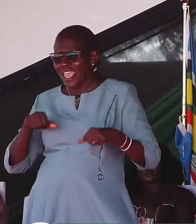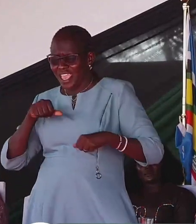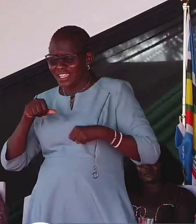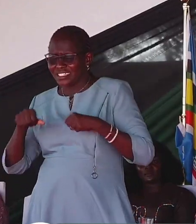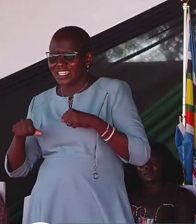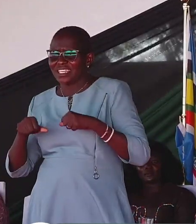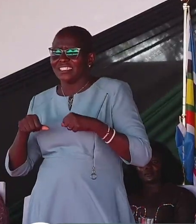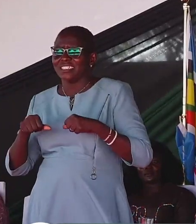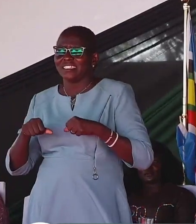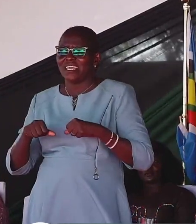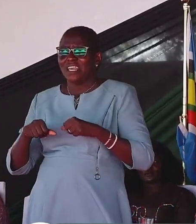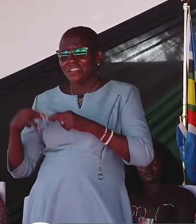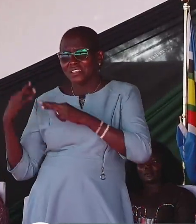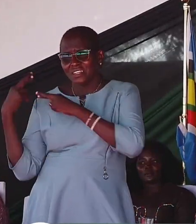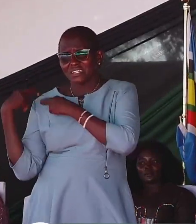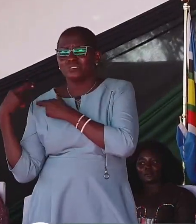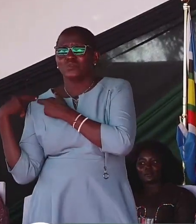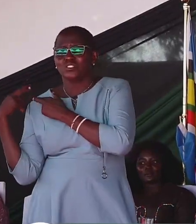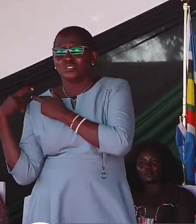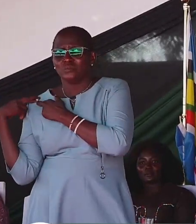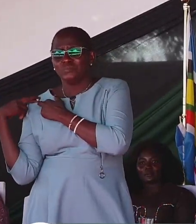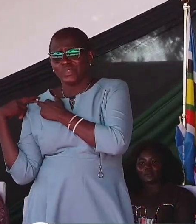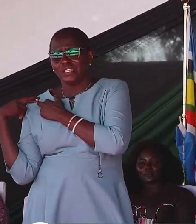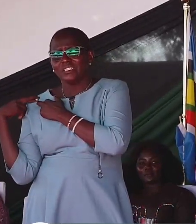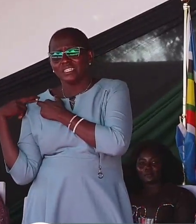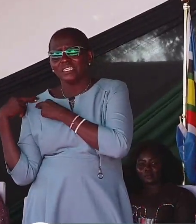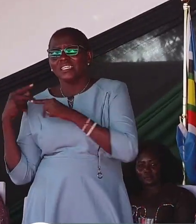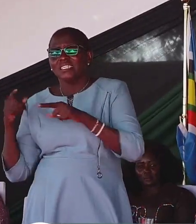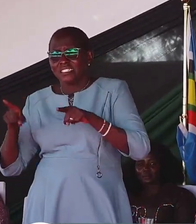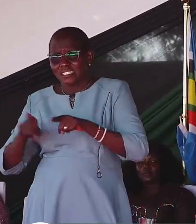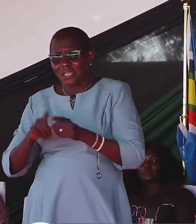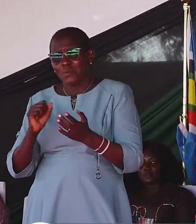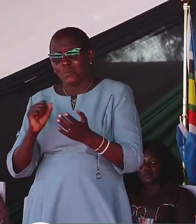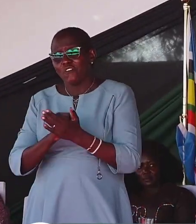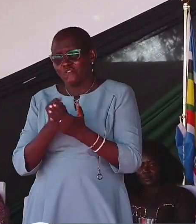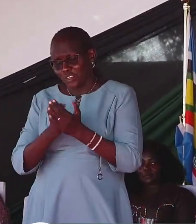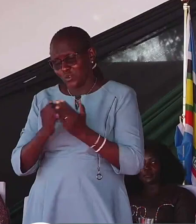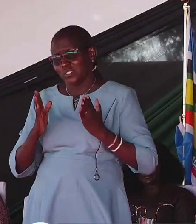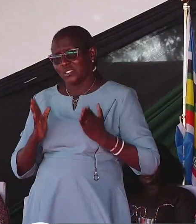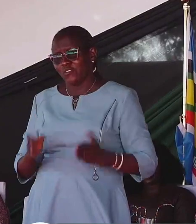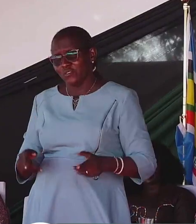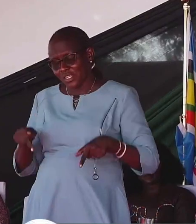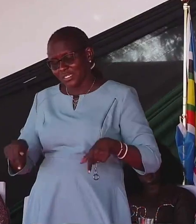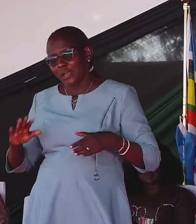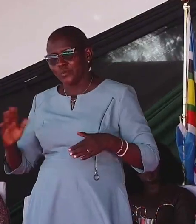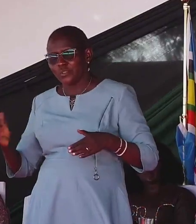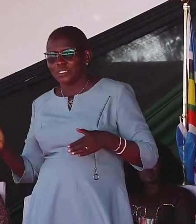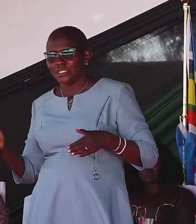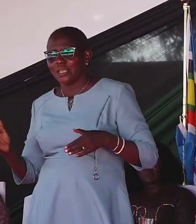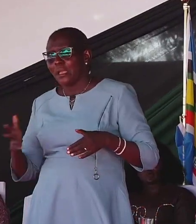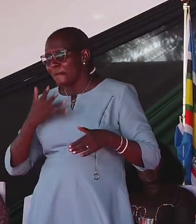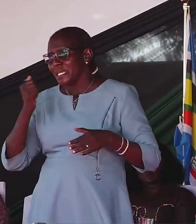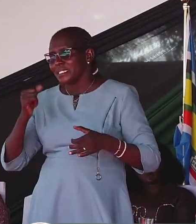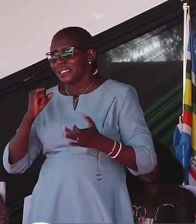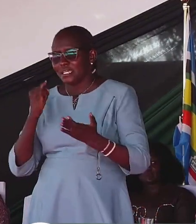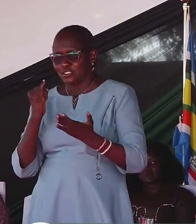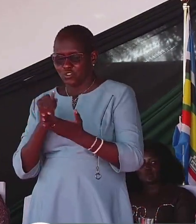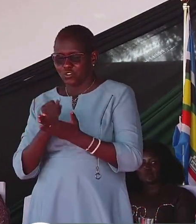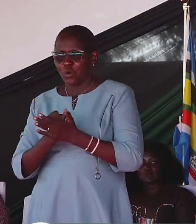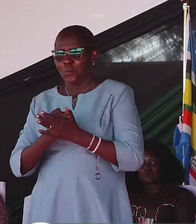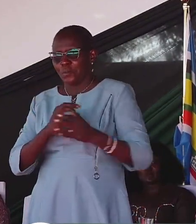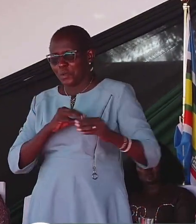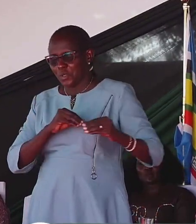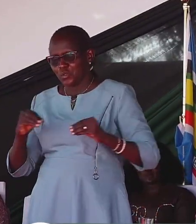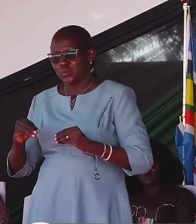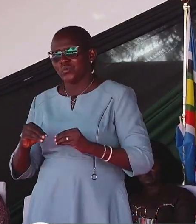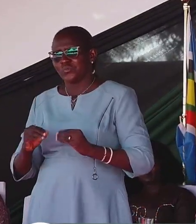their mandates as the executive officials of this county. They have done a better job, and I appreciate